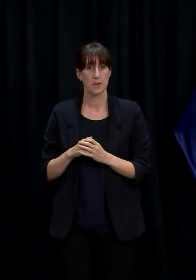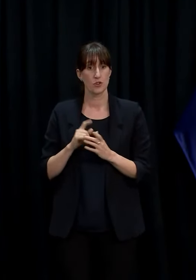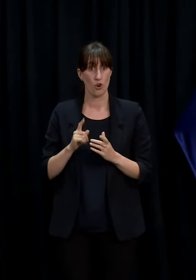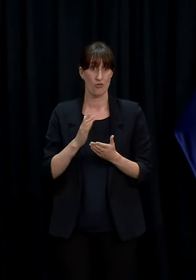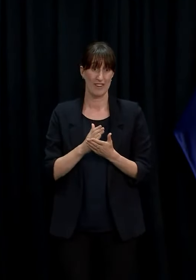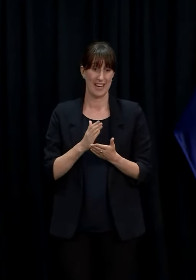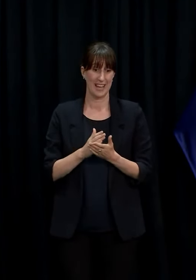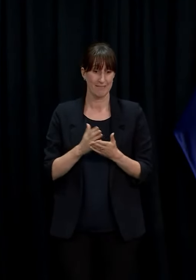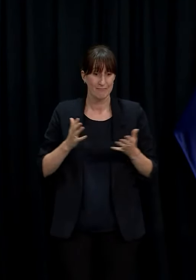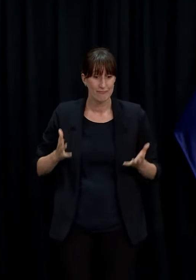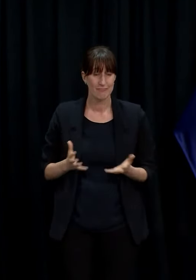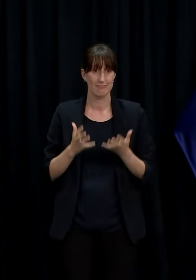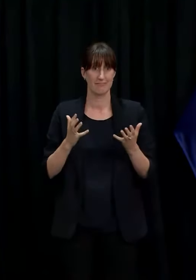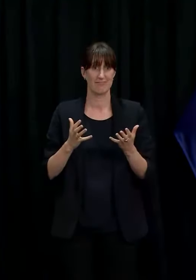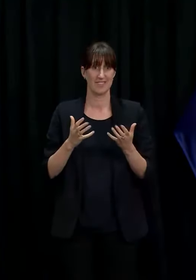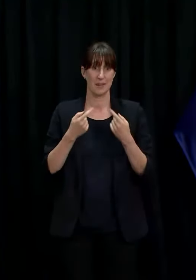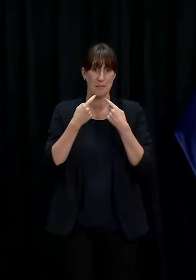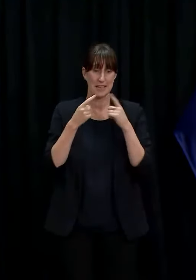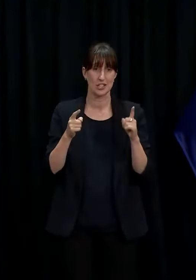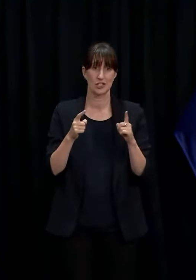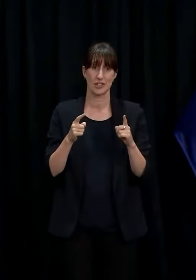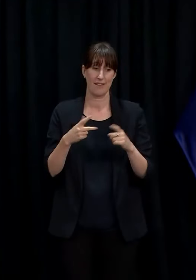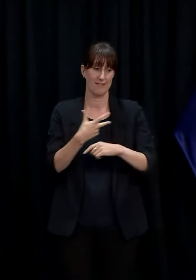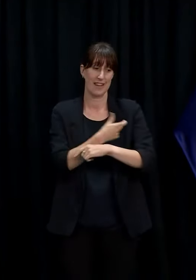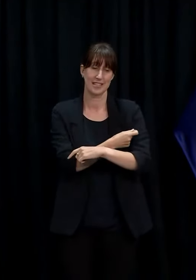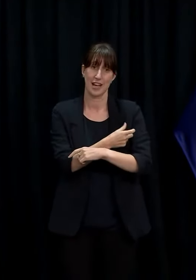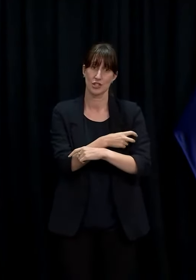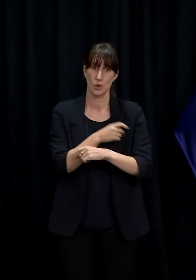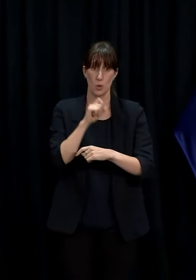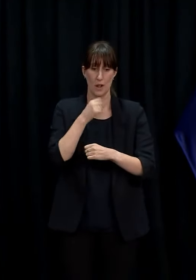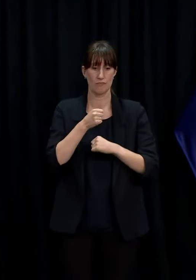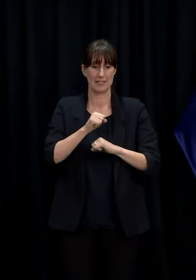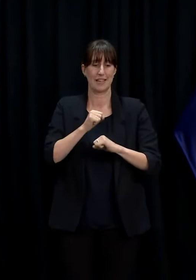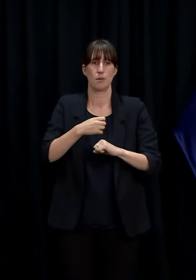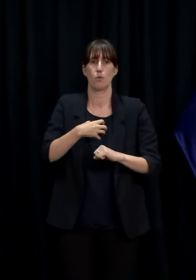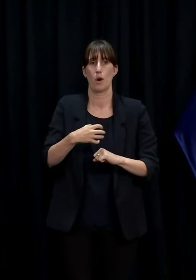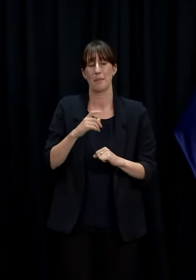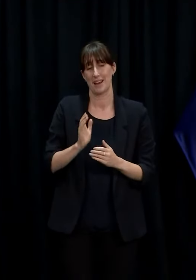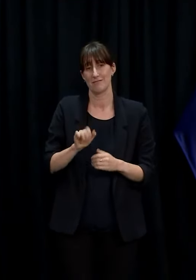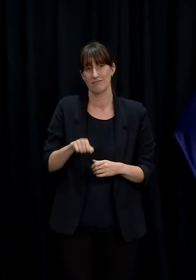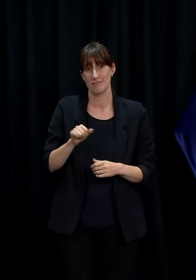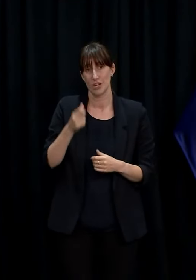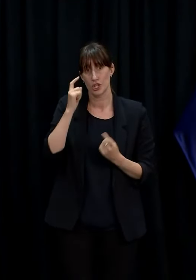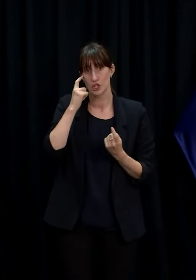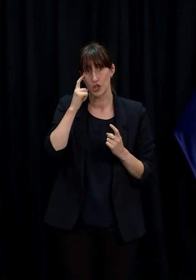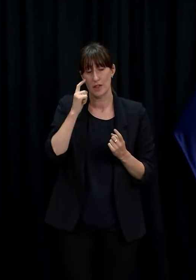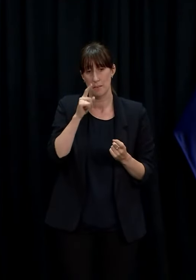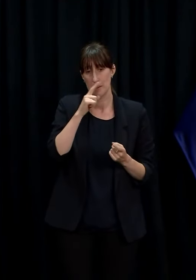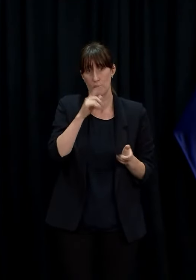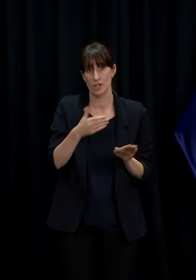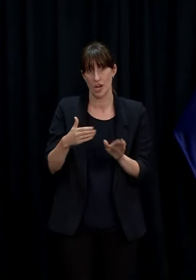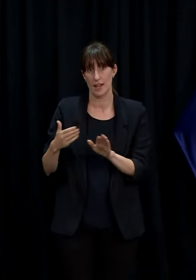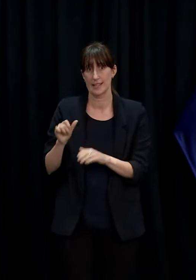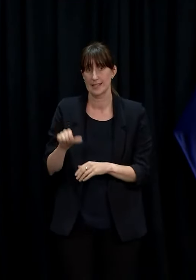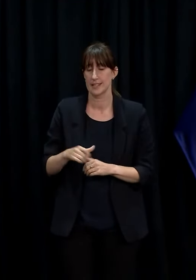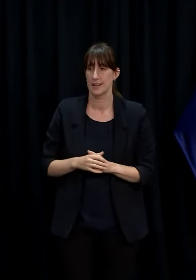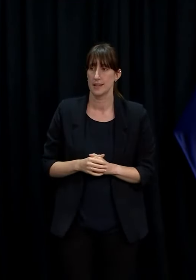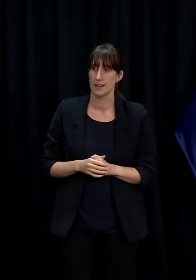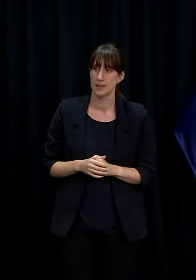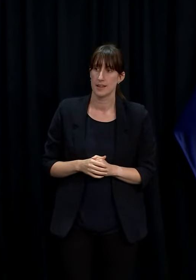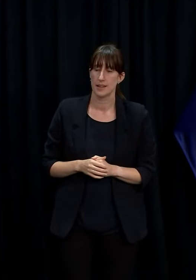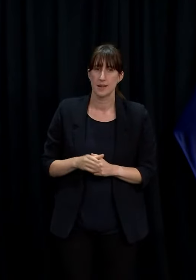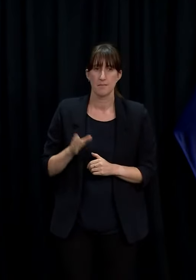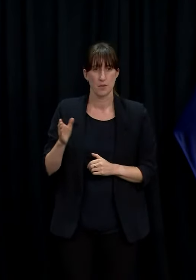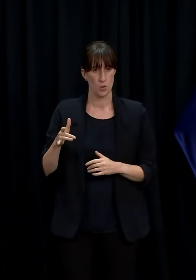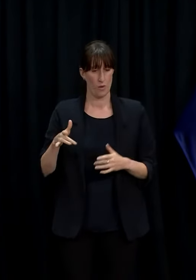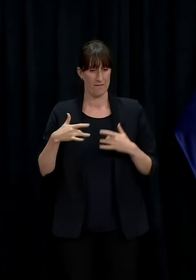message that people will be more protected. But yes, it is an area of concern. Is do you see this as a result of the failure to get